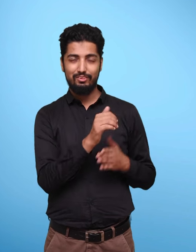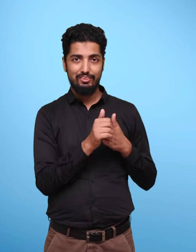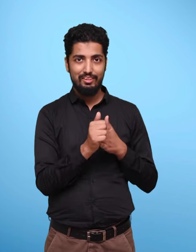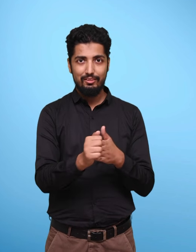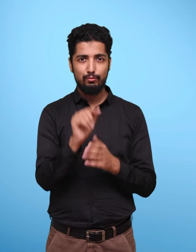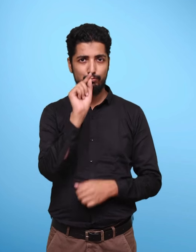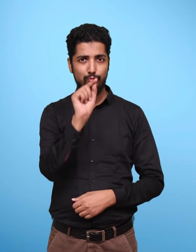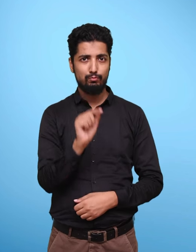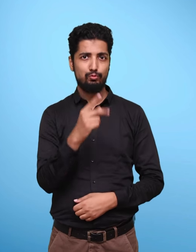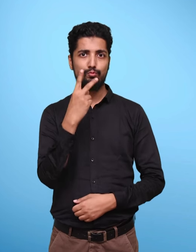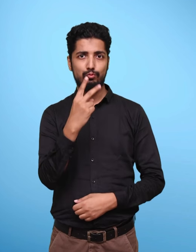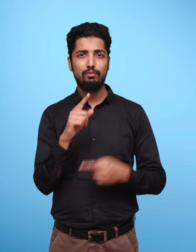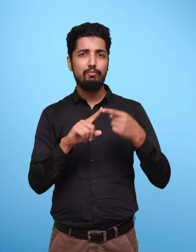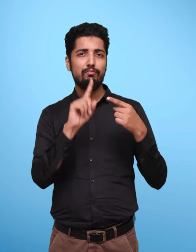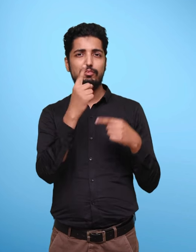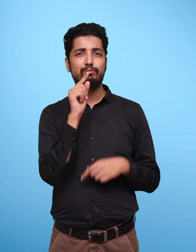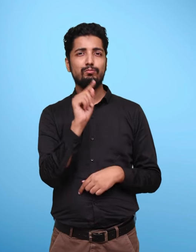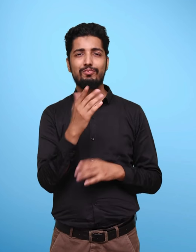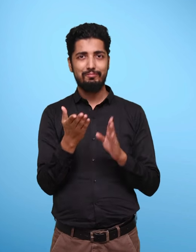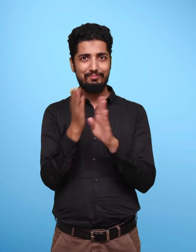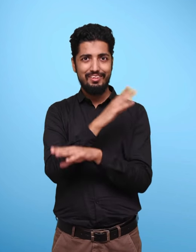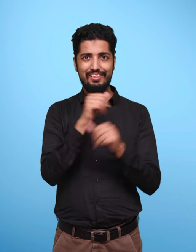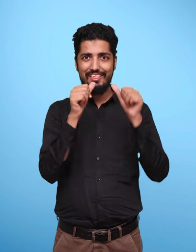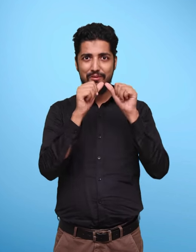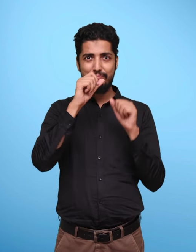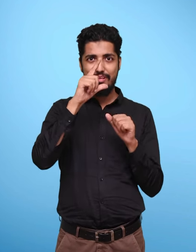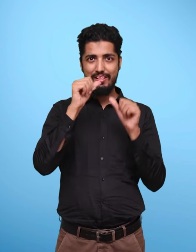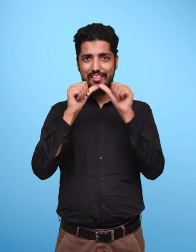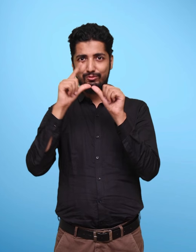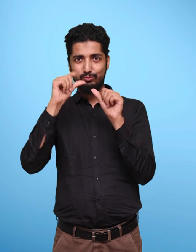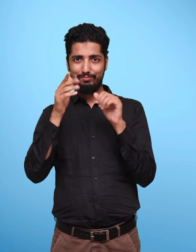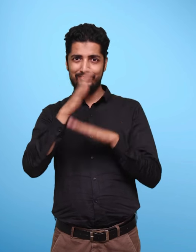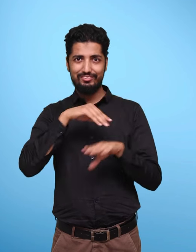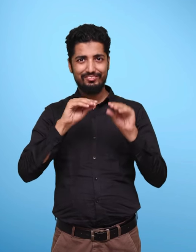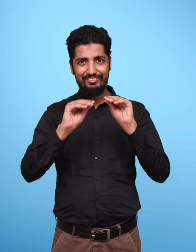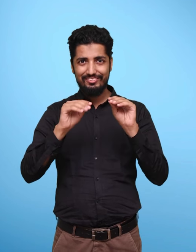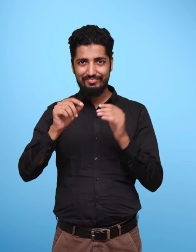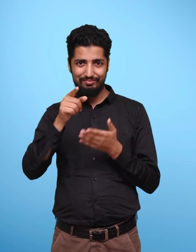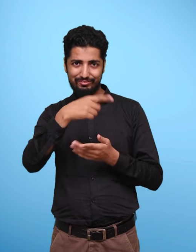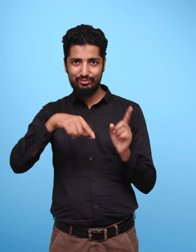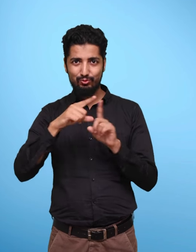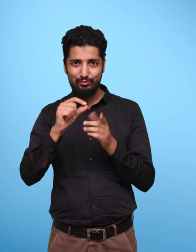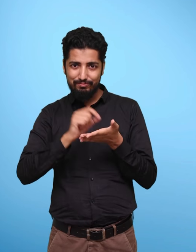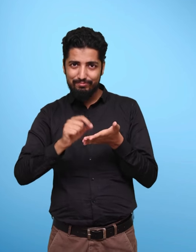Note to the teacher. 1. Before the above exercise, make